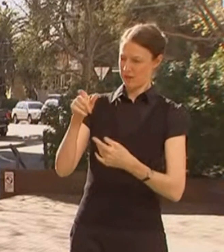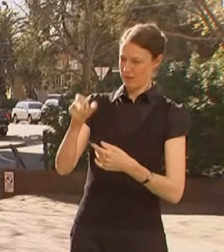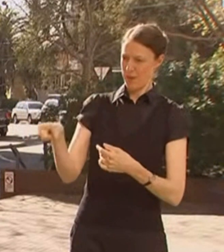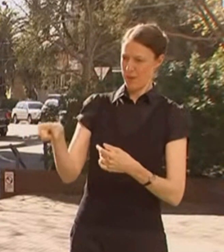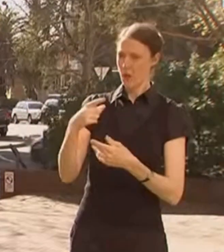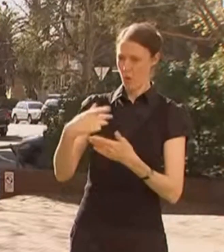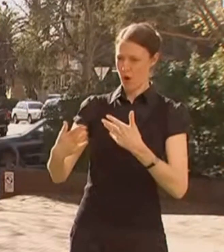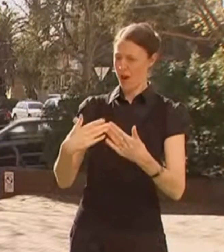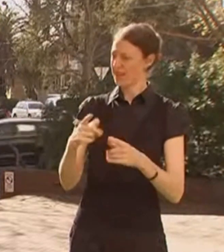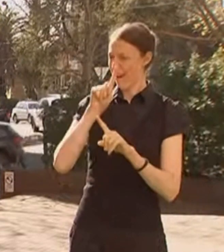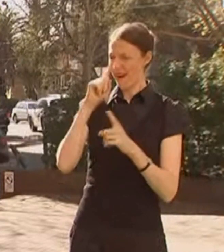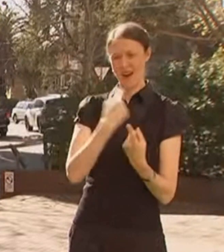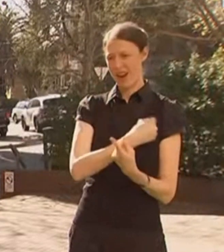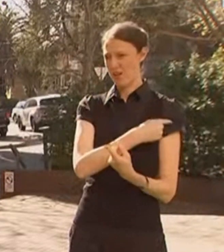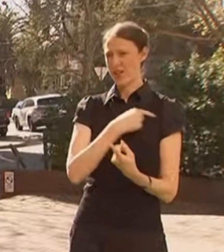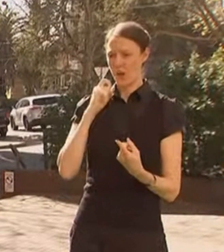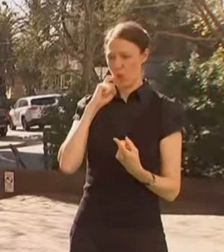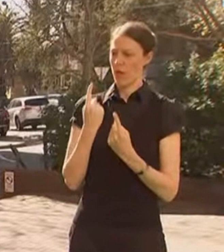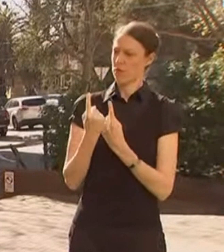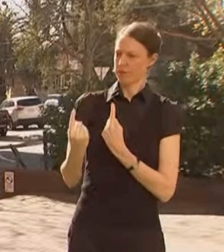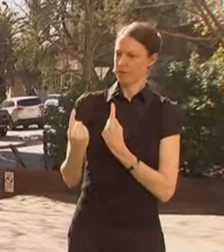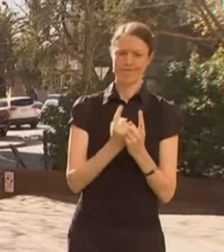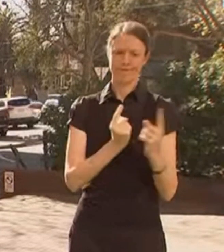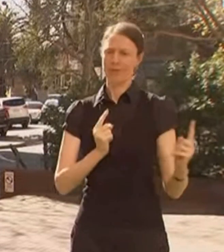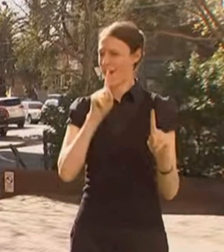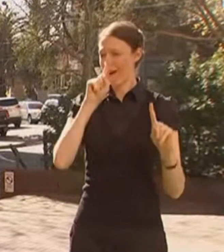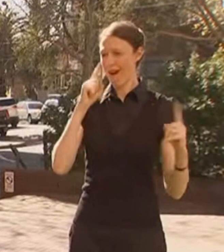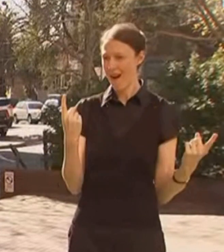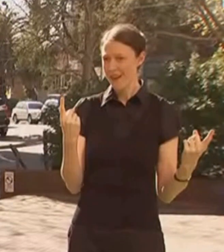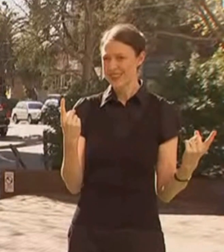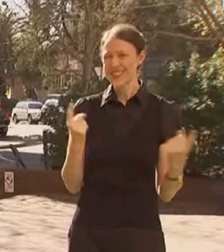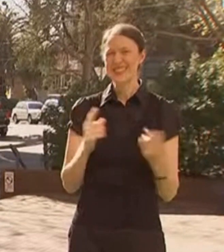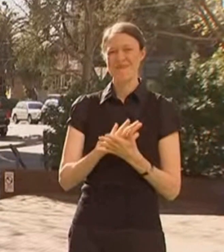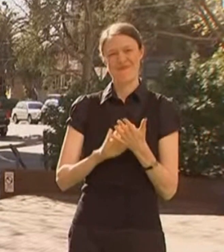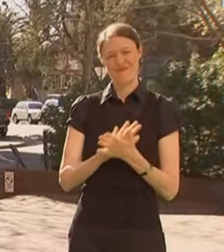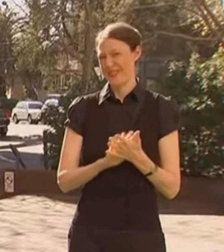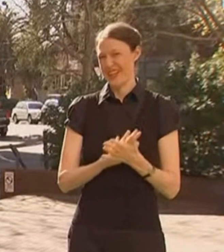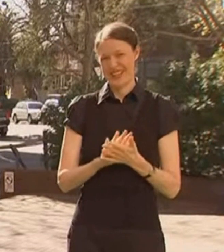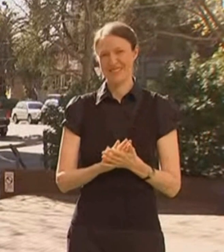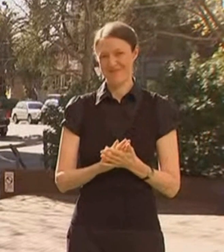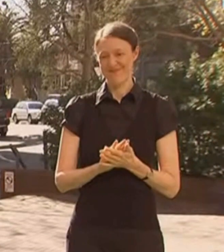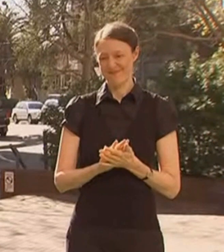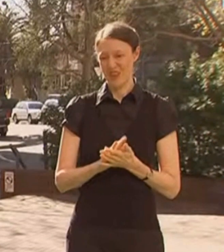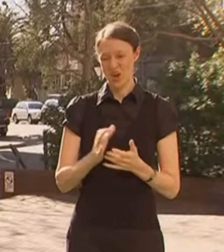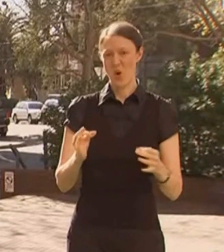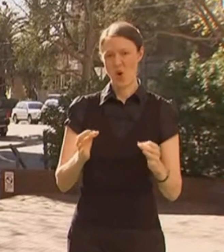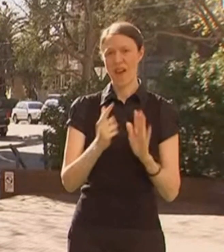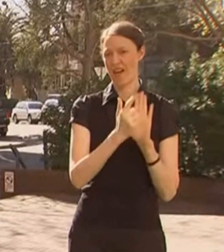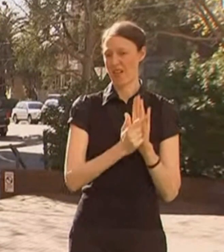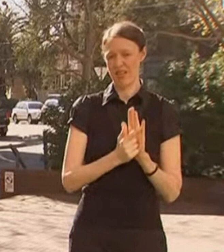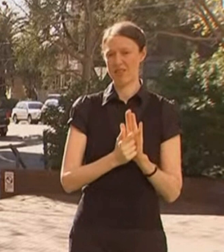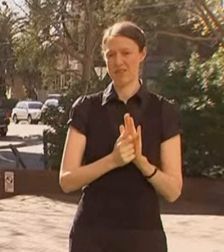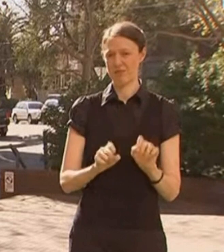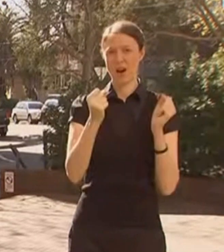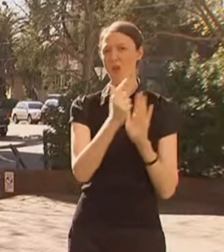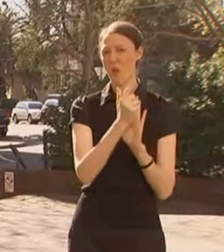social distancing. That allows police to maintain social distancing in a public space like a beach or a park. But when